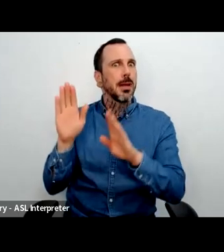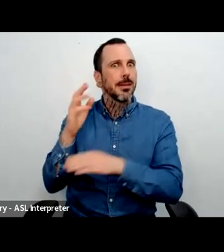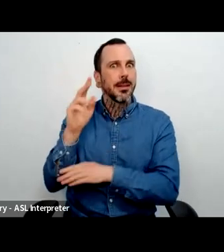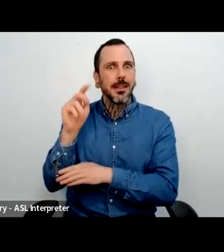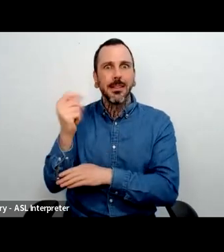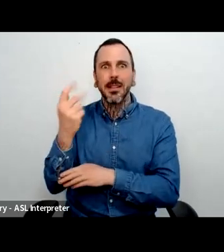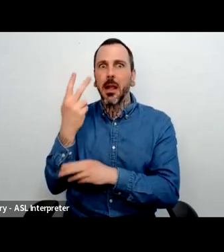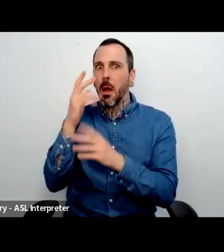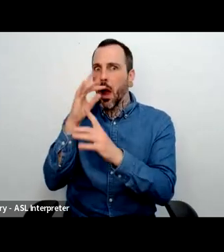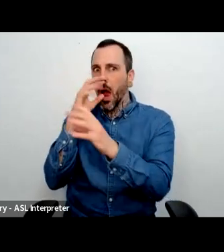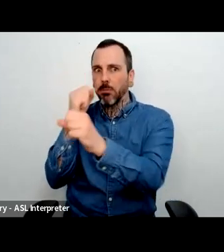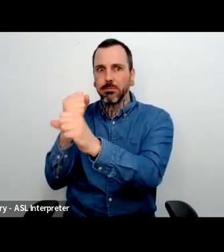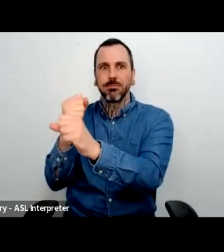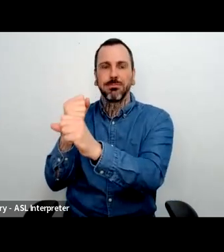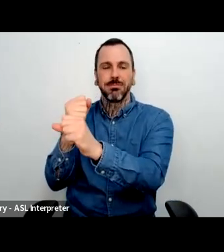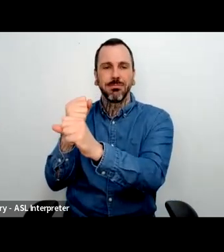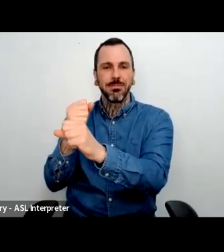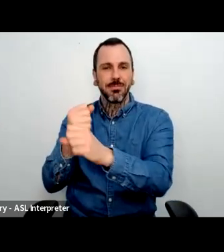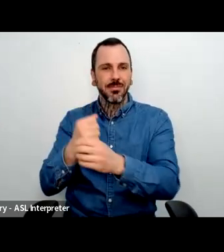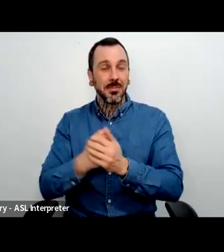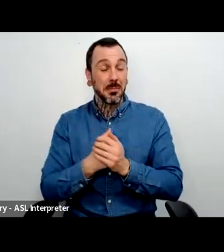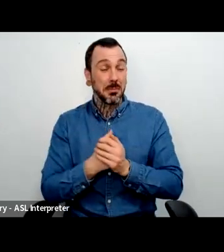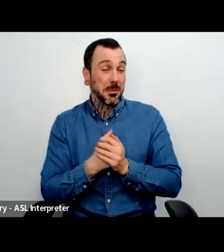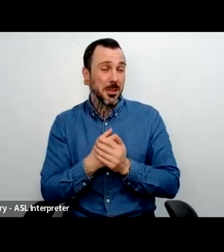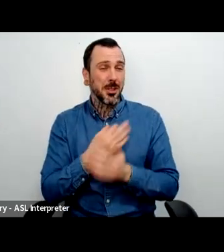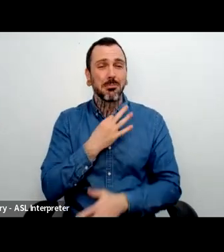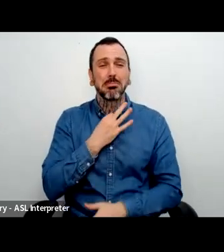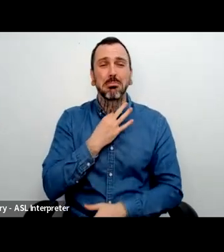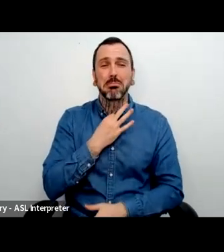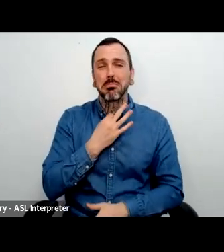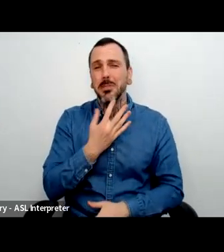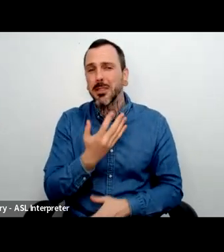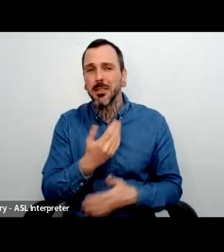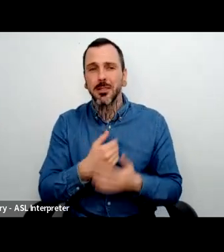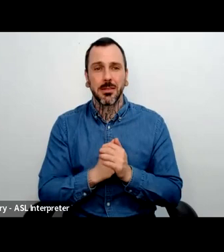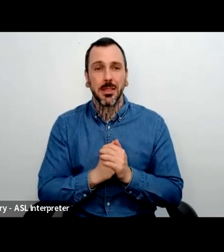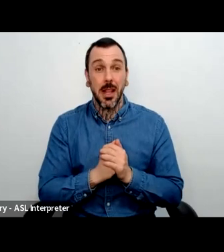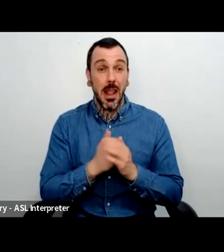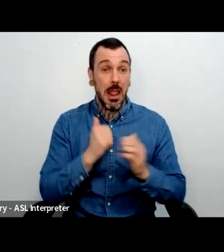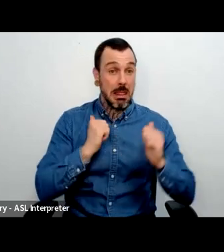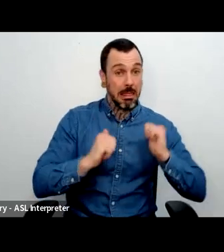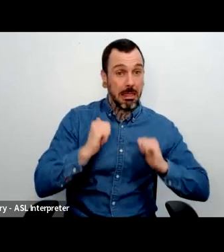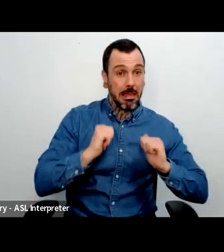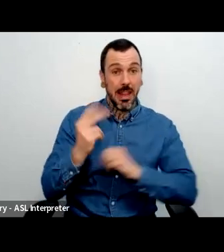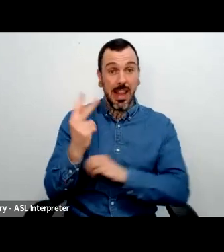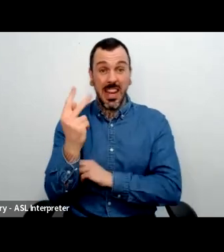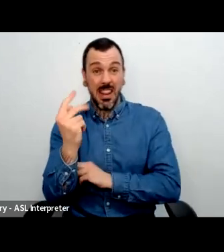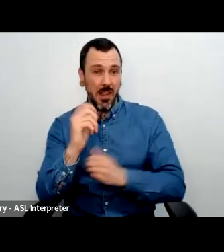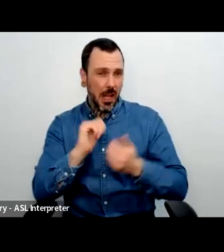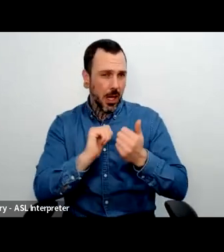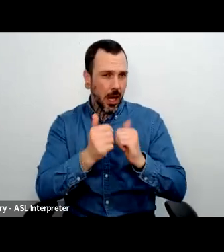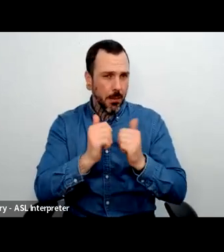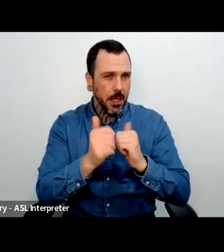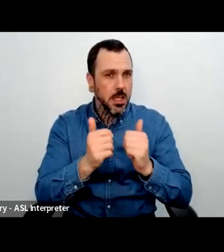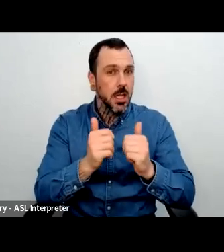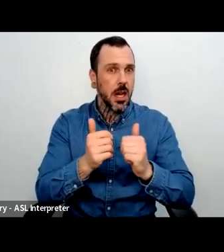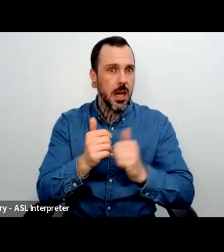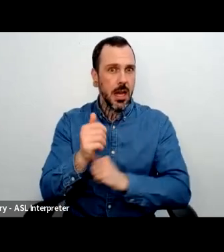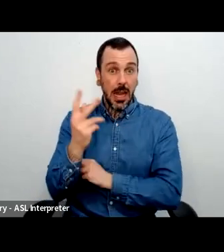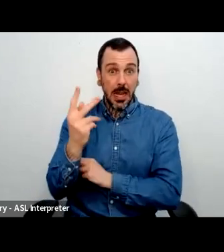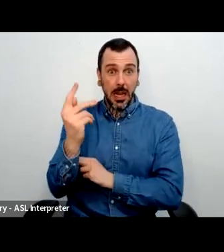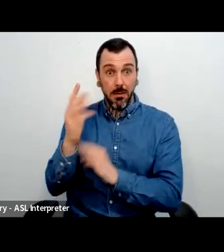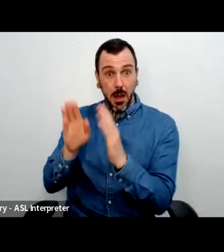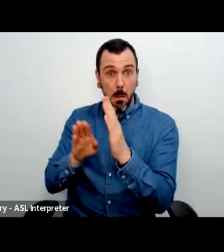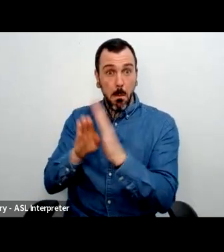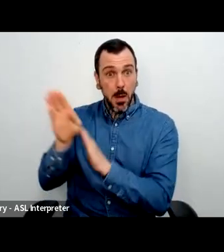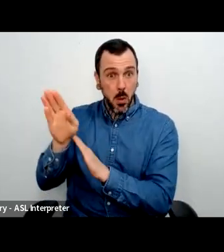wondering, how much time do you spend thinking we're competing with something that's gotten really, really good? People can have a